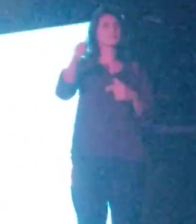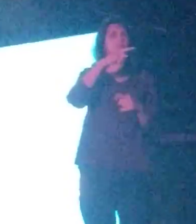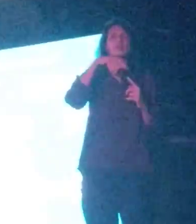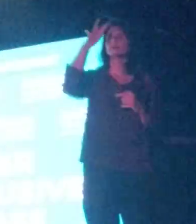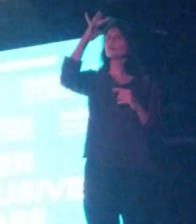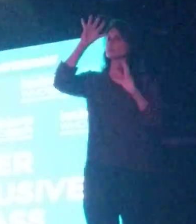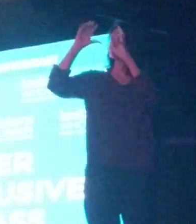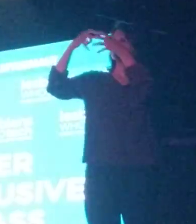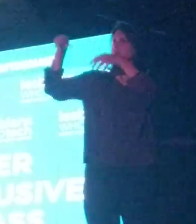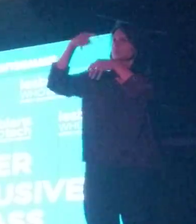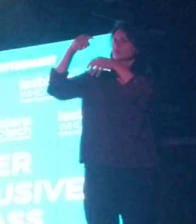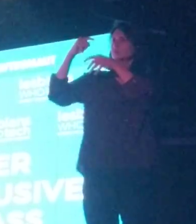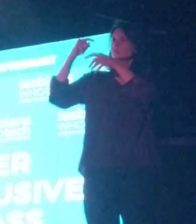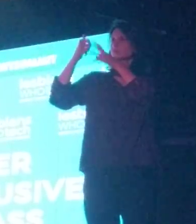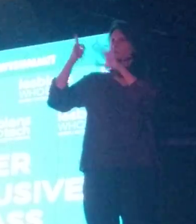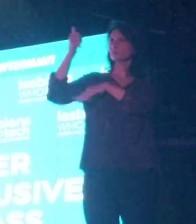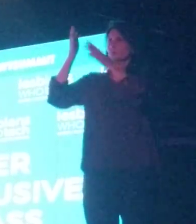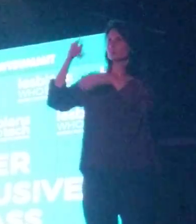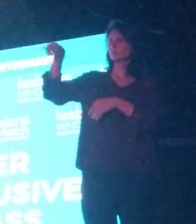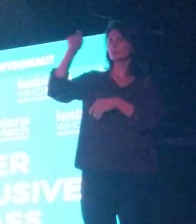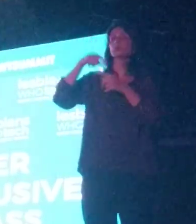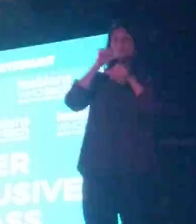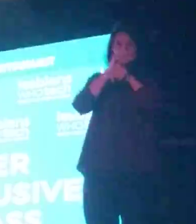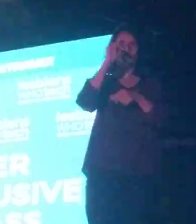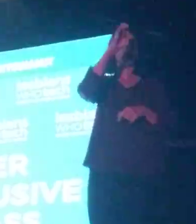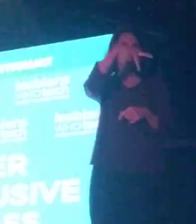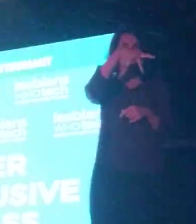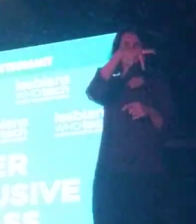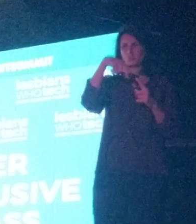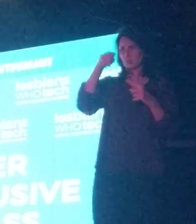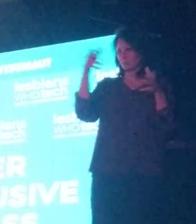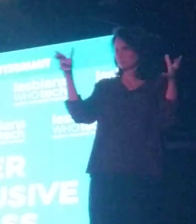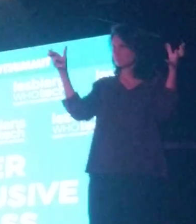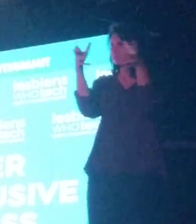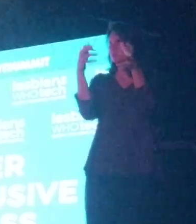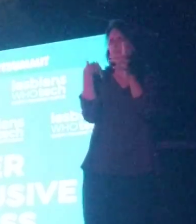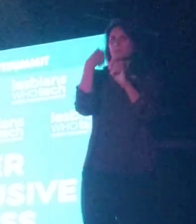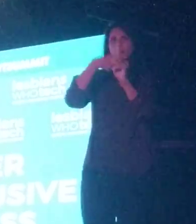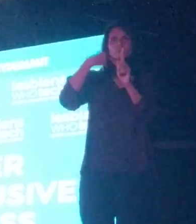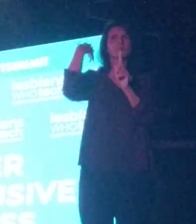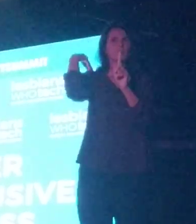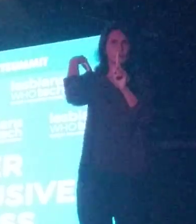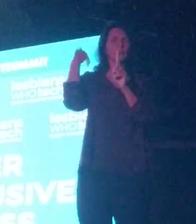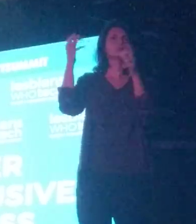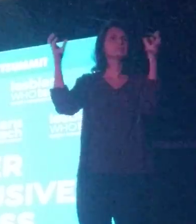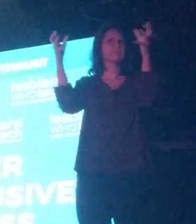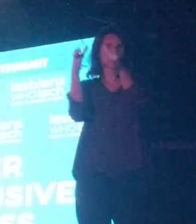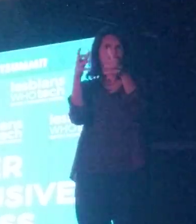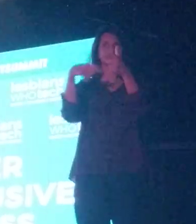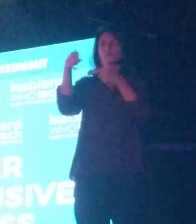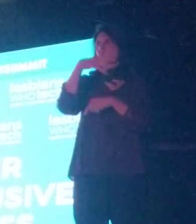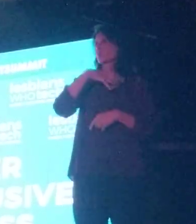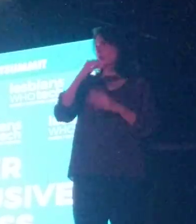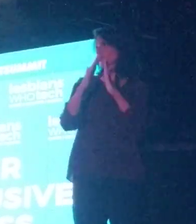the Trump administration went to the White House briefing room about a month ago and said it is happening still.